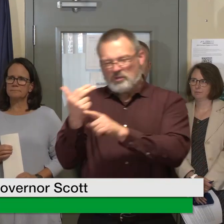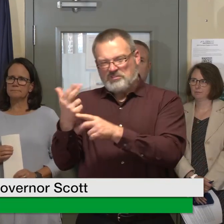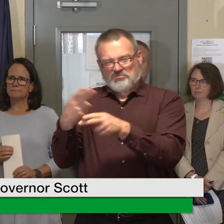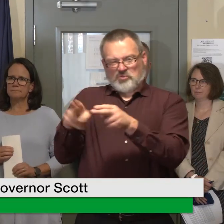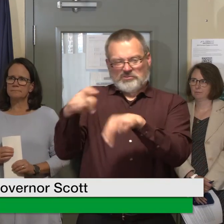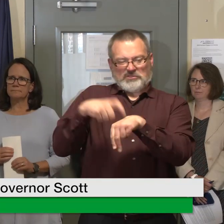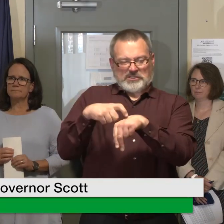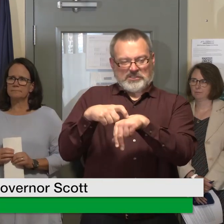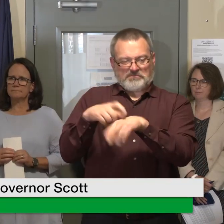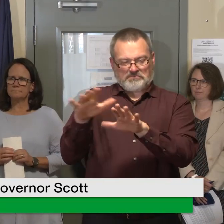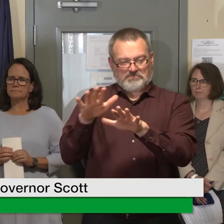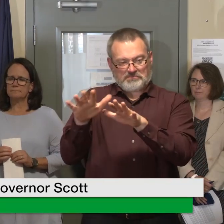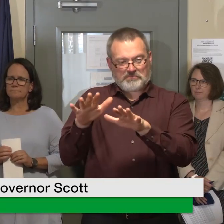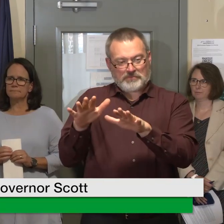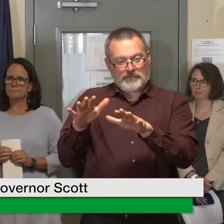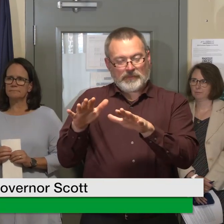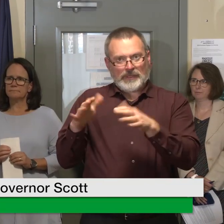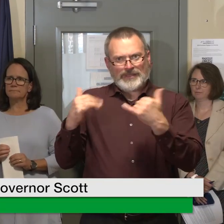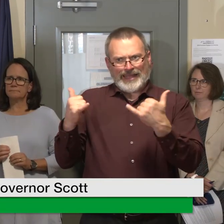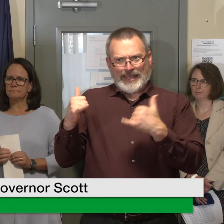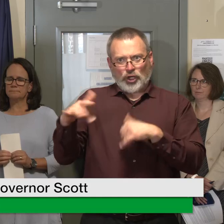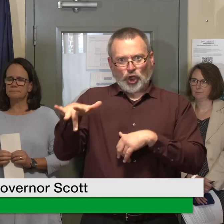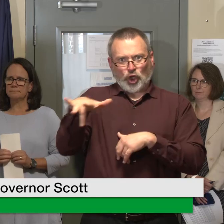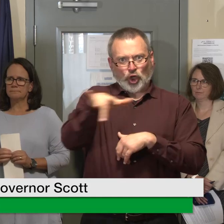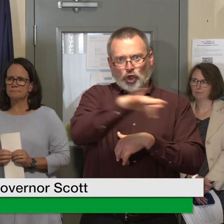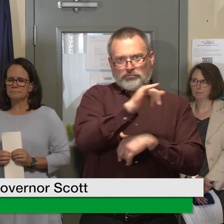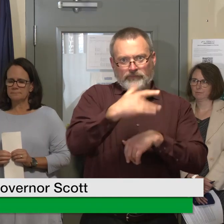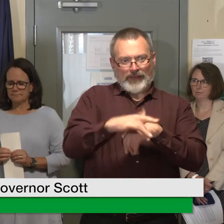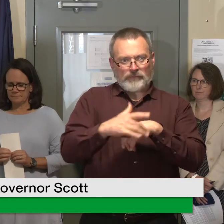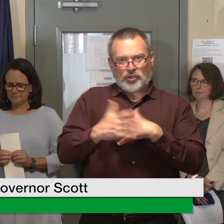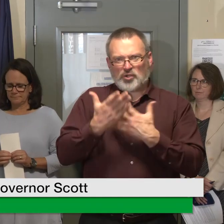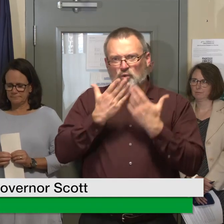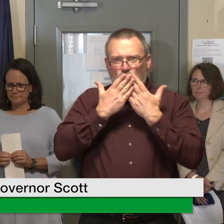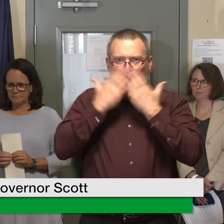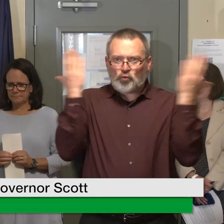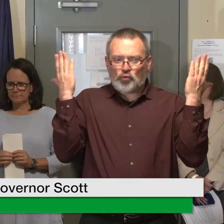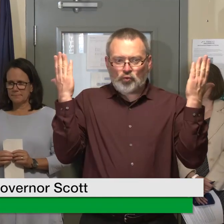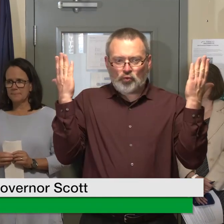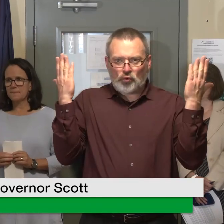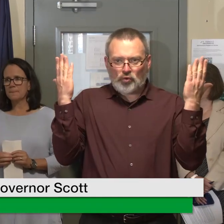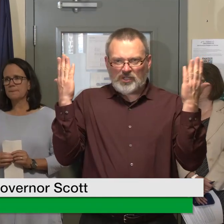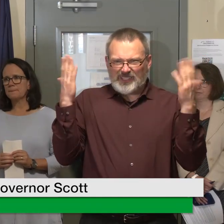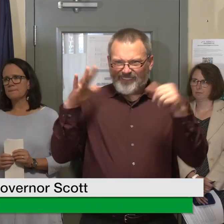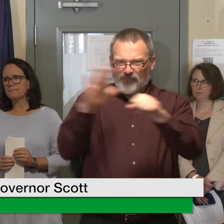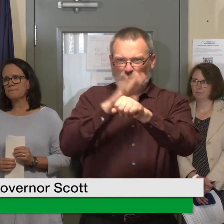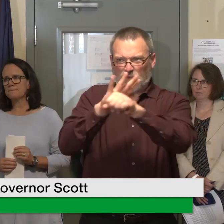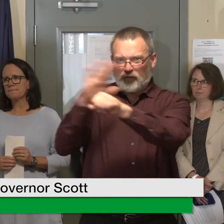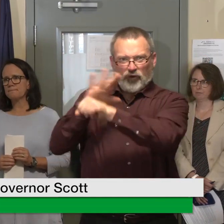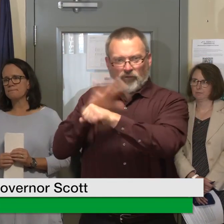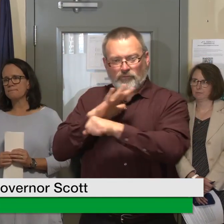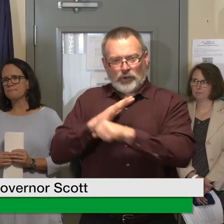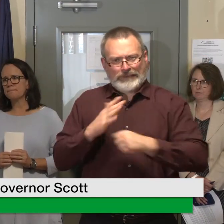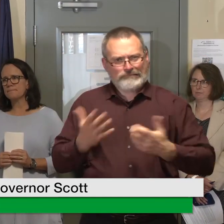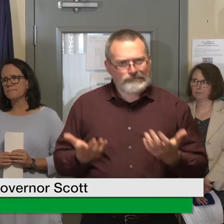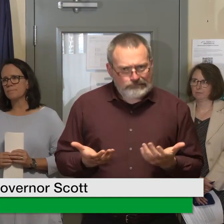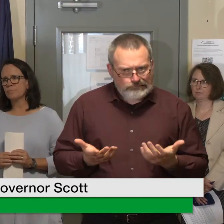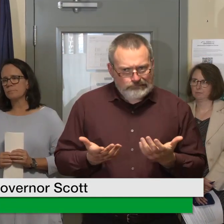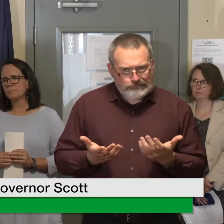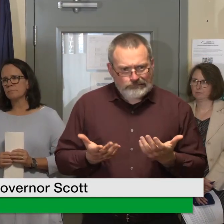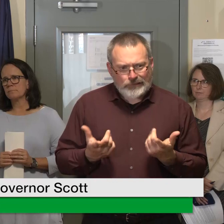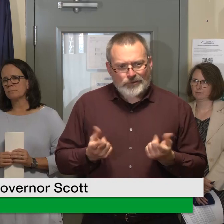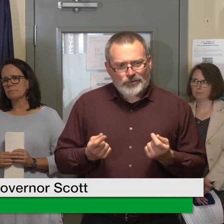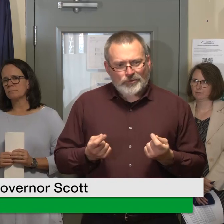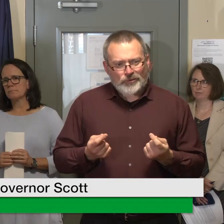rent capacity. There is no inventory in Vermont of any housing units, so that they went